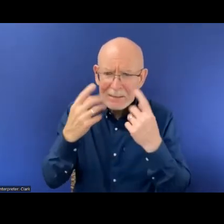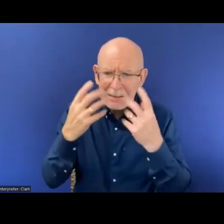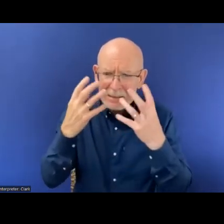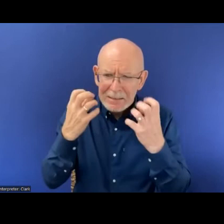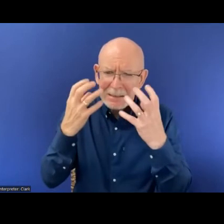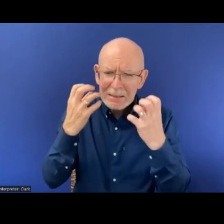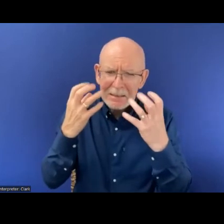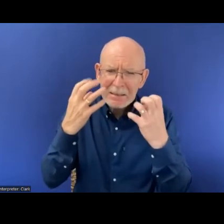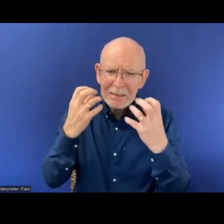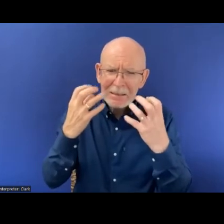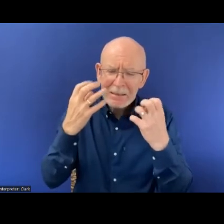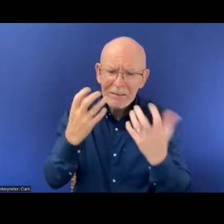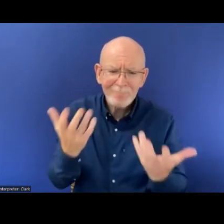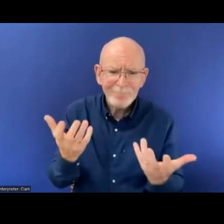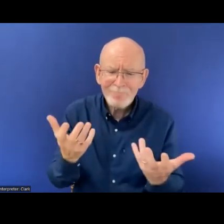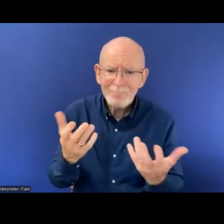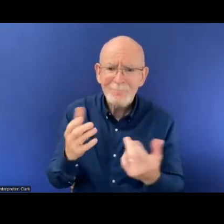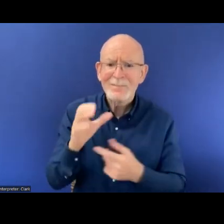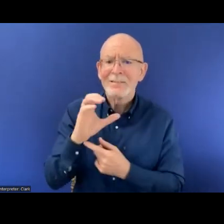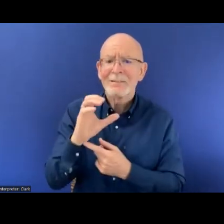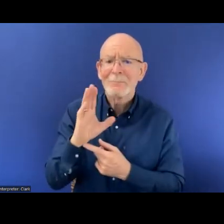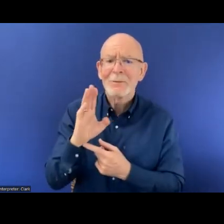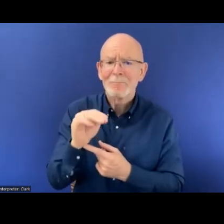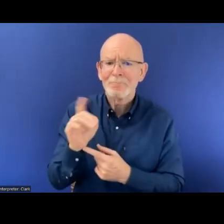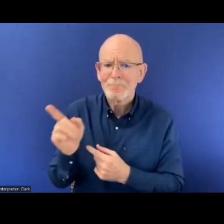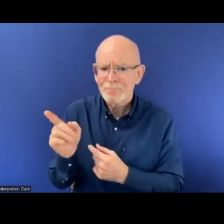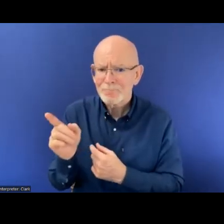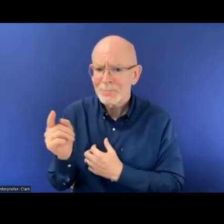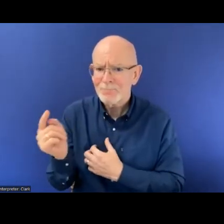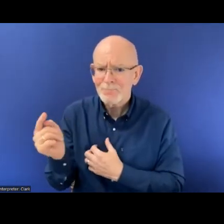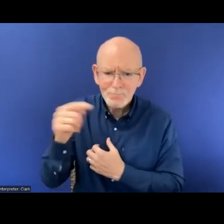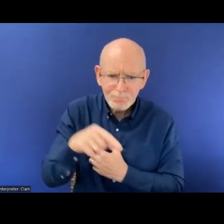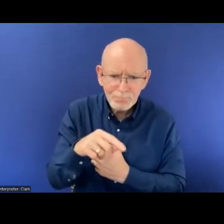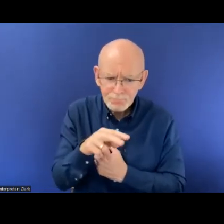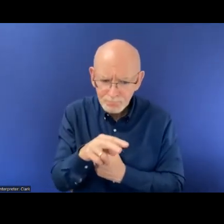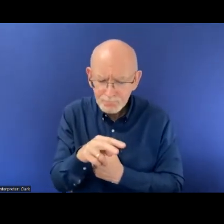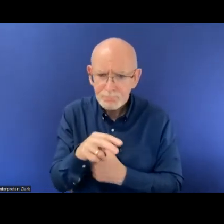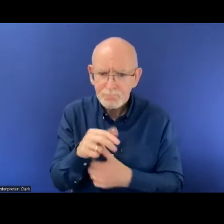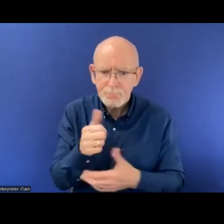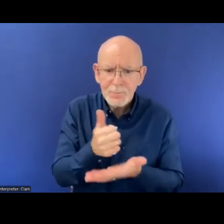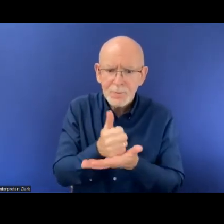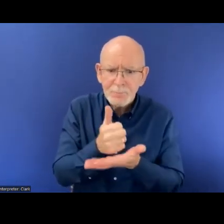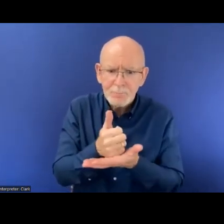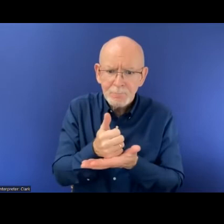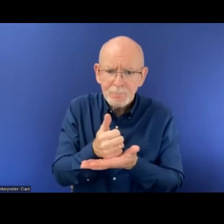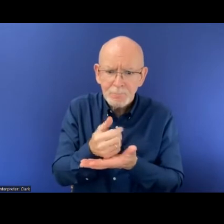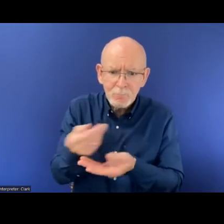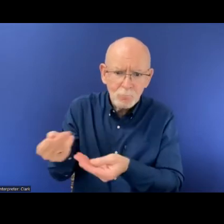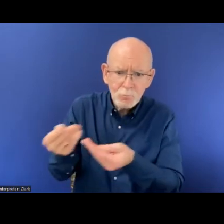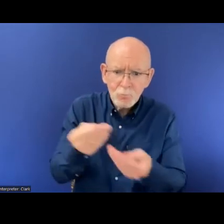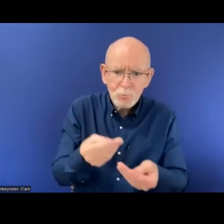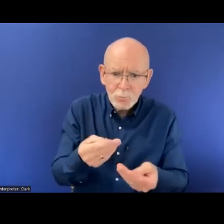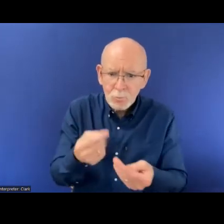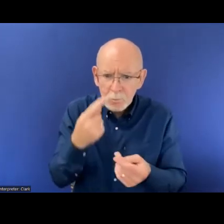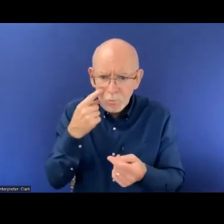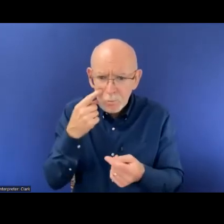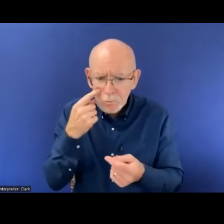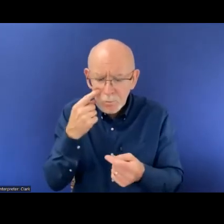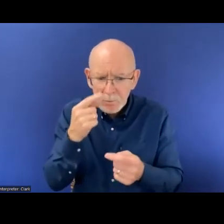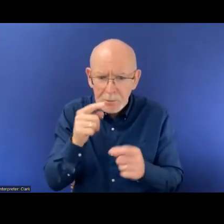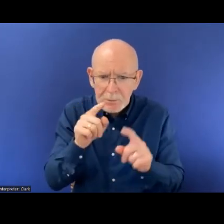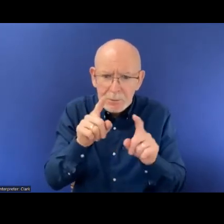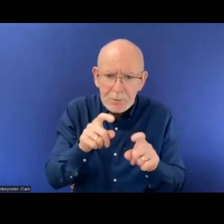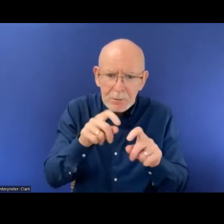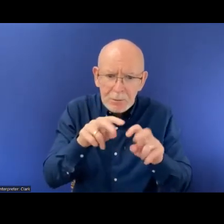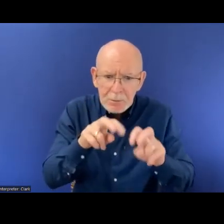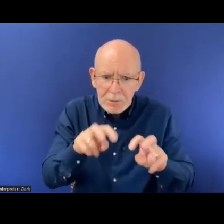and some tests on the eyes. We really ran to check into the school. We've seen a